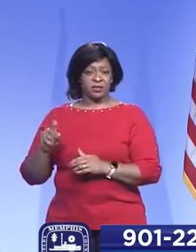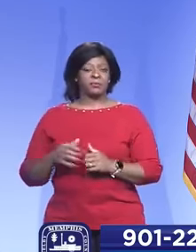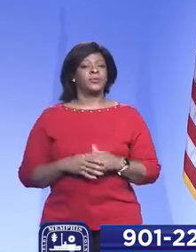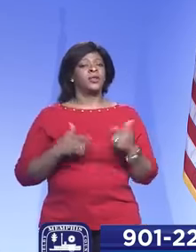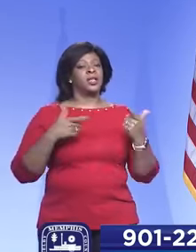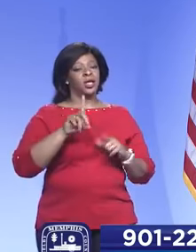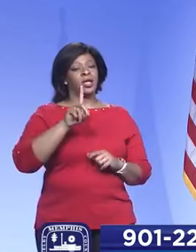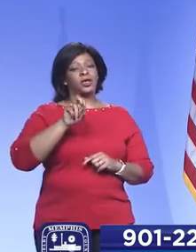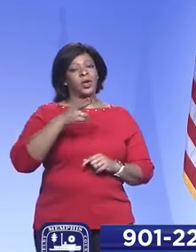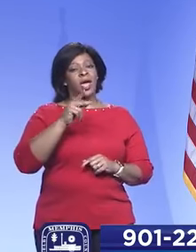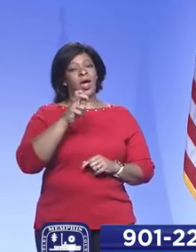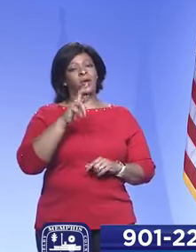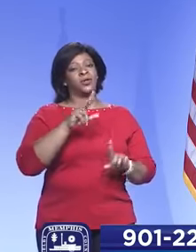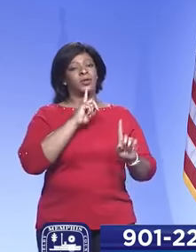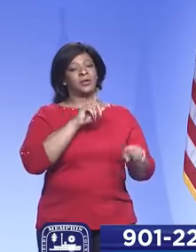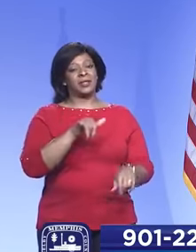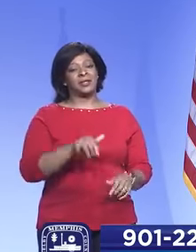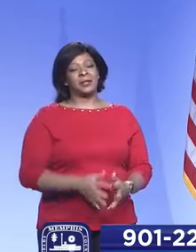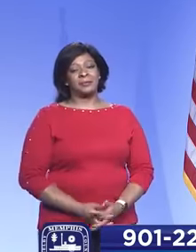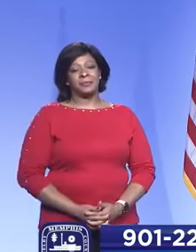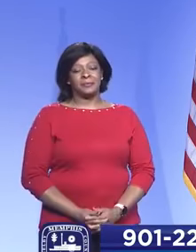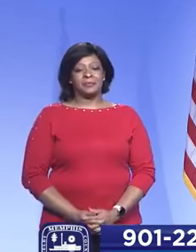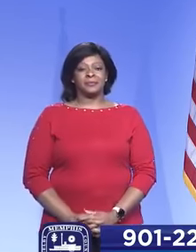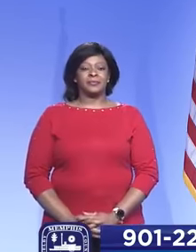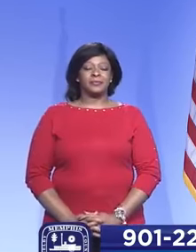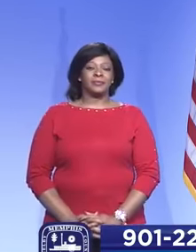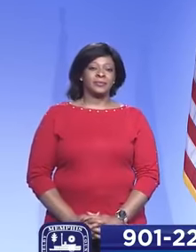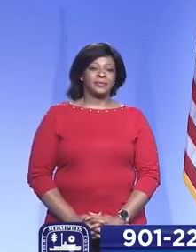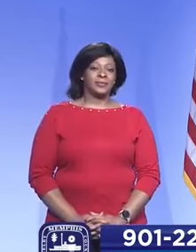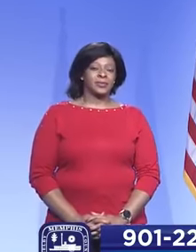Dr. Haushalter address that.